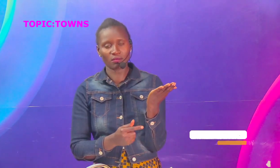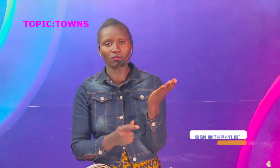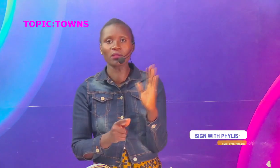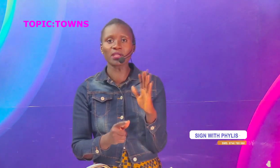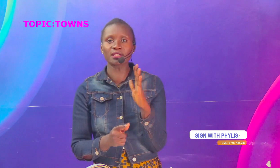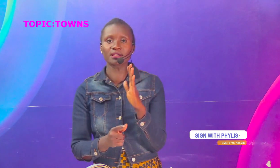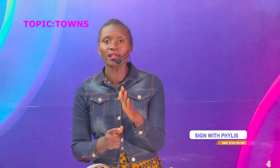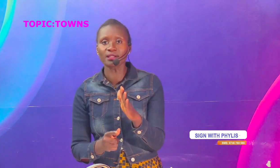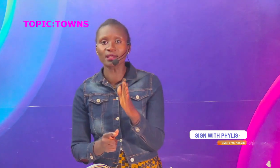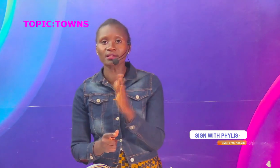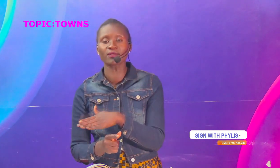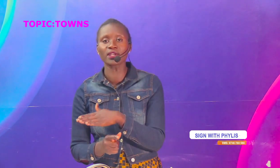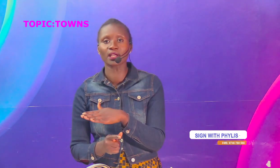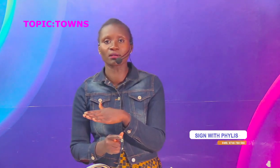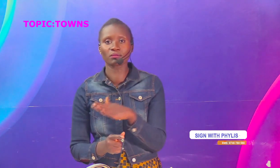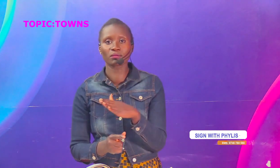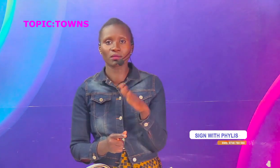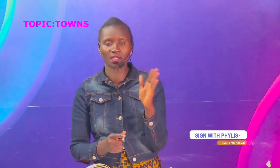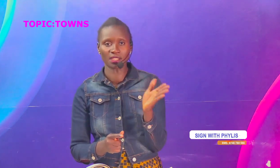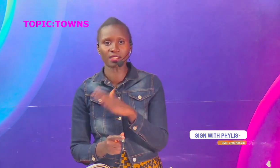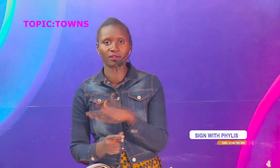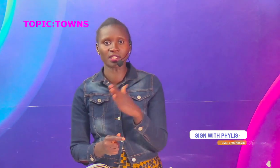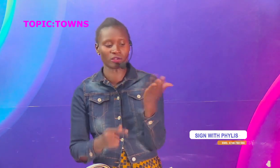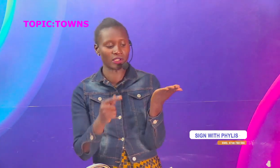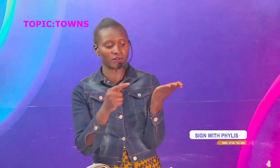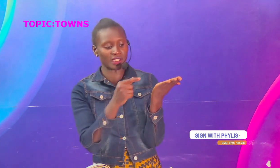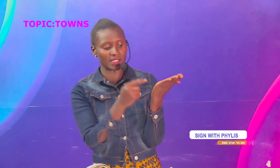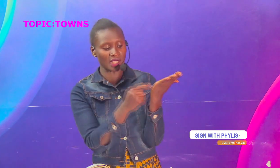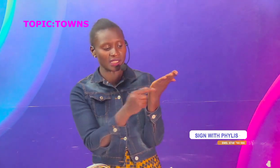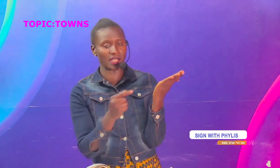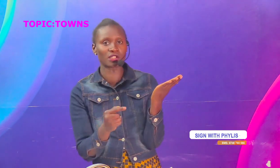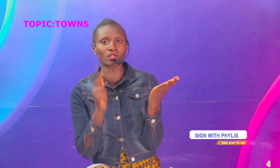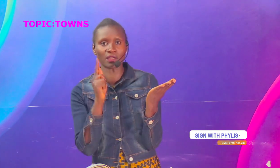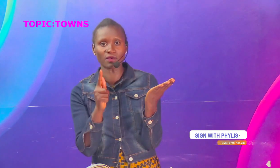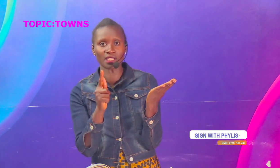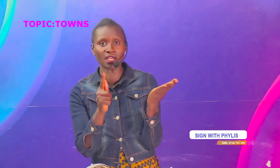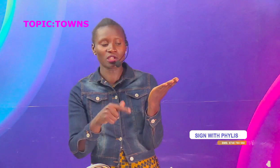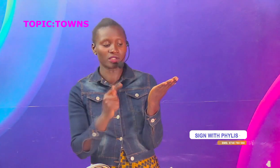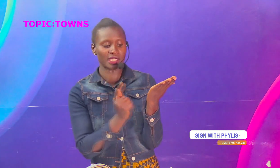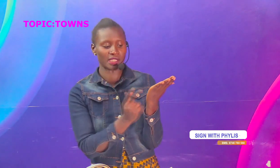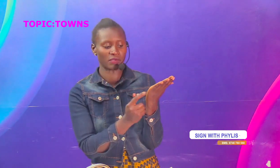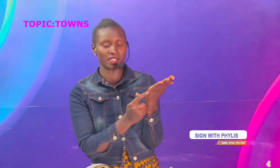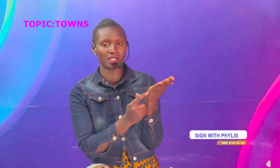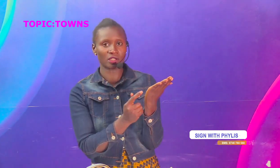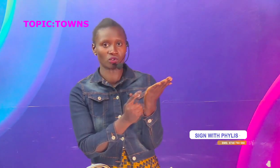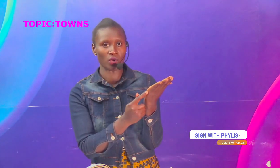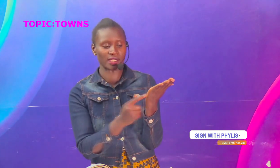Maybe Taita Taveta. Taita Taveta. So if it is Taita, so Taveta, you just tap it twice.